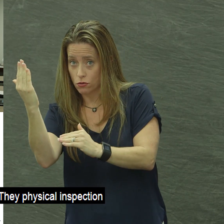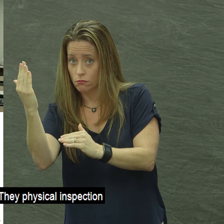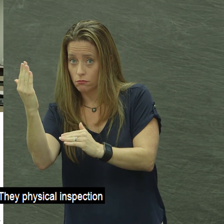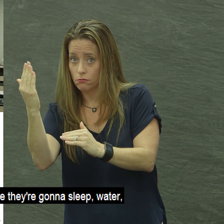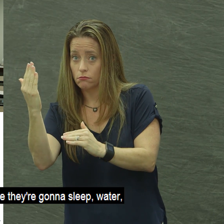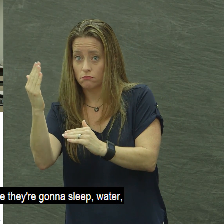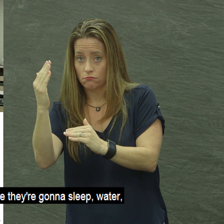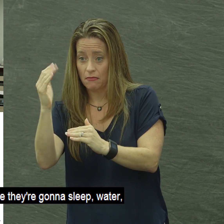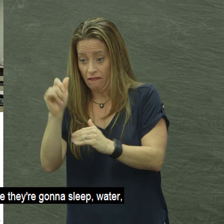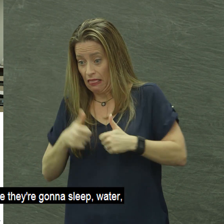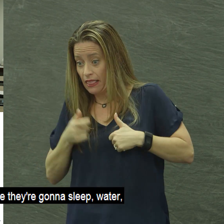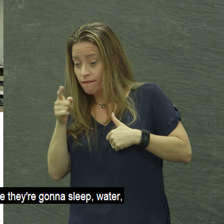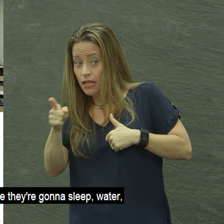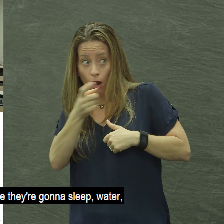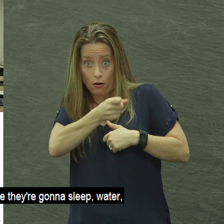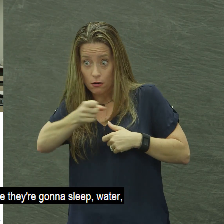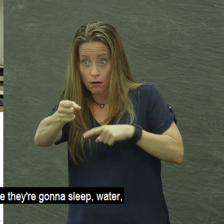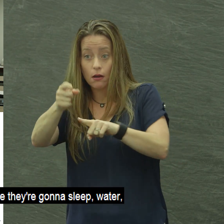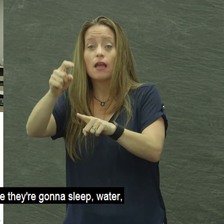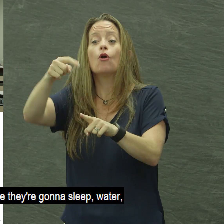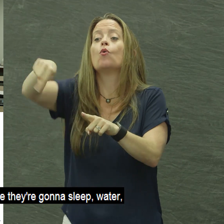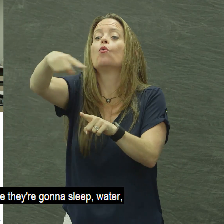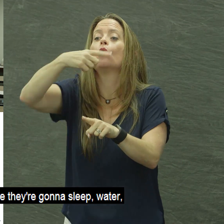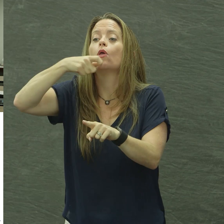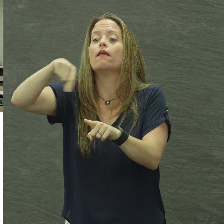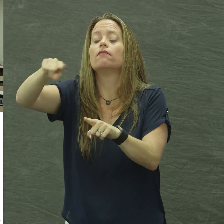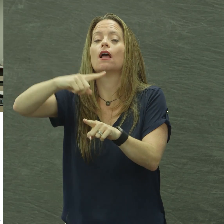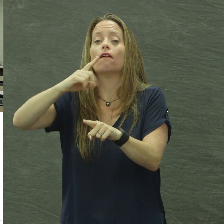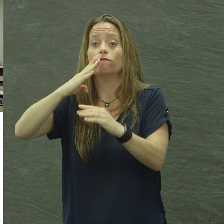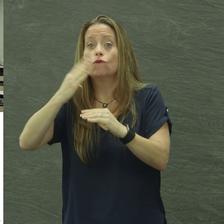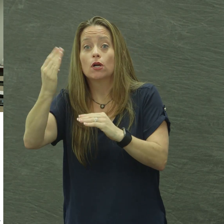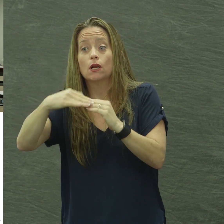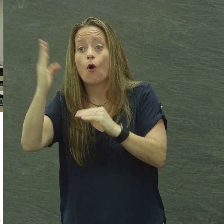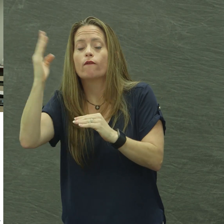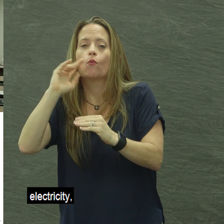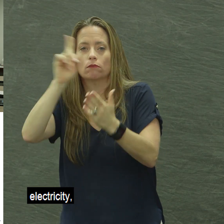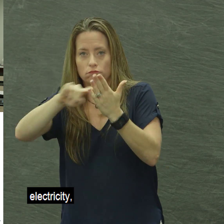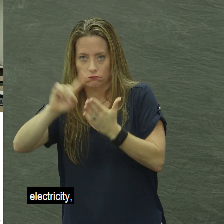physical inspection where they're going to sleep, water,